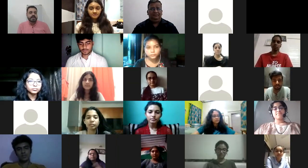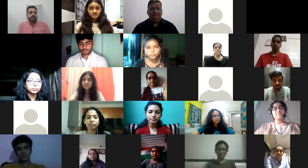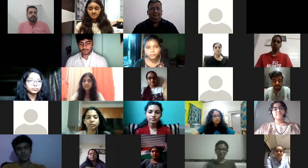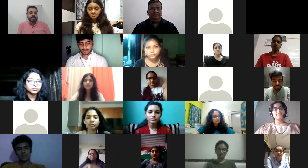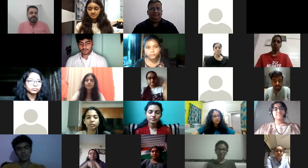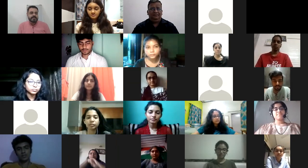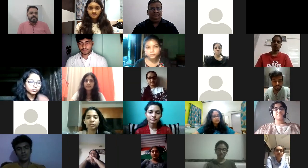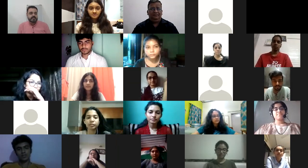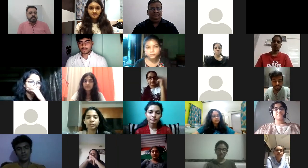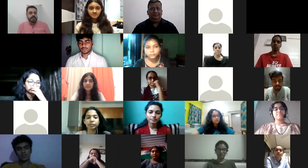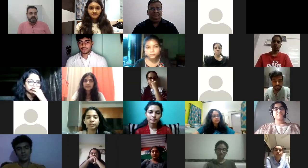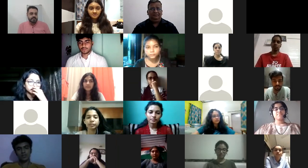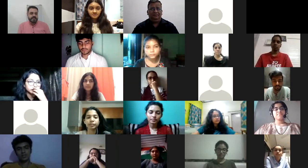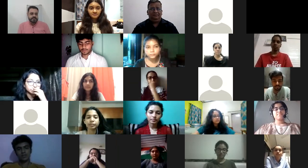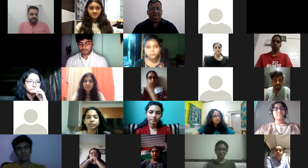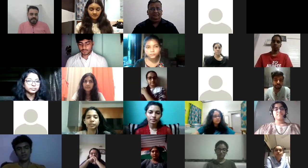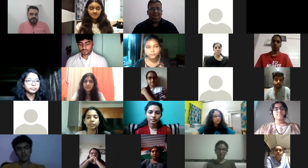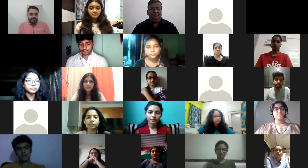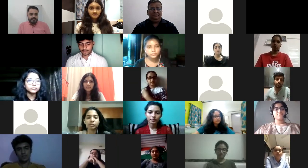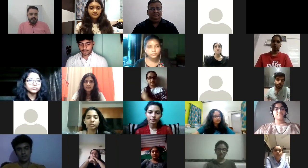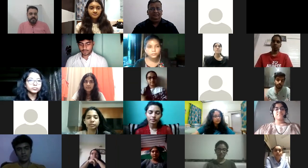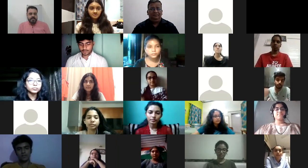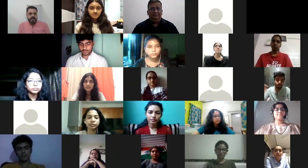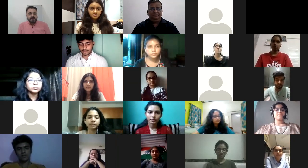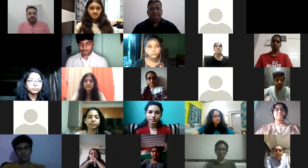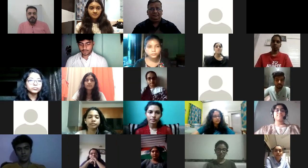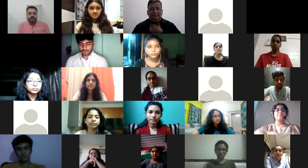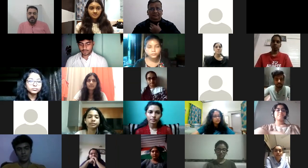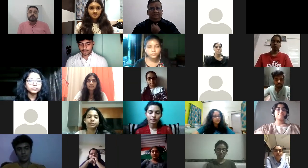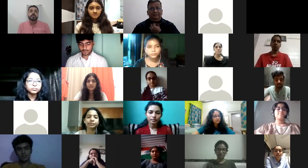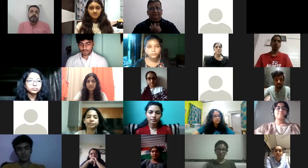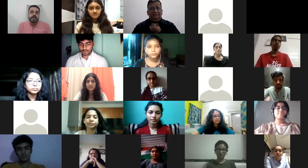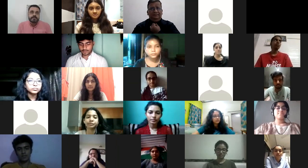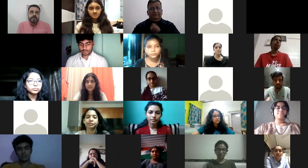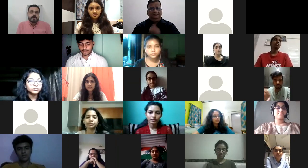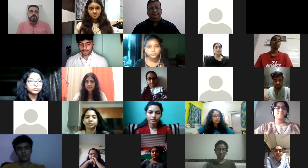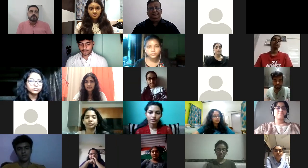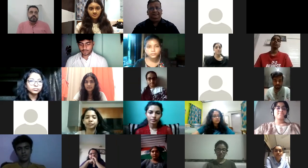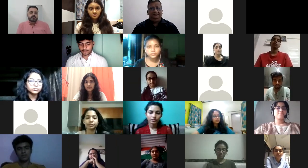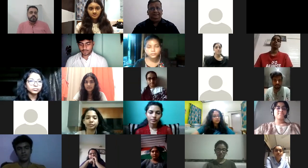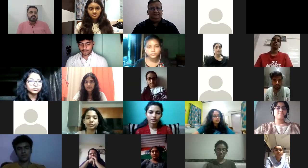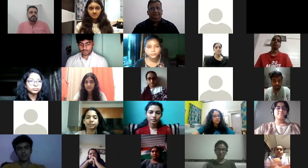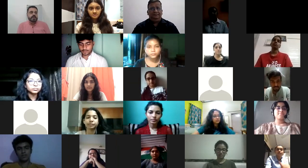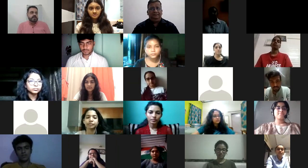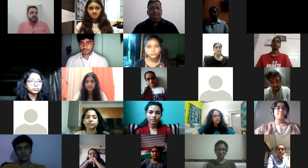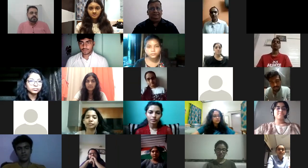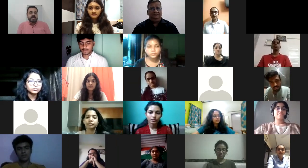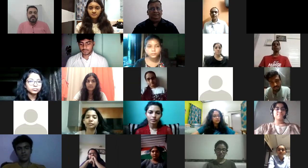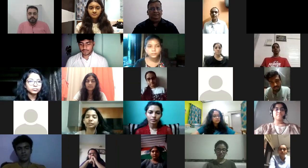them, but then the communication becomes a gap. Like we have Gopal, who is supporting us in our livelihood